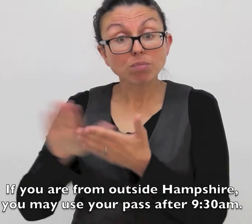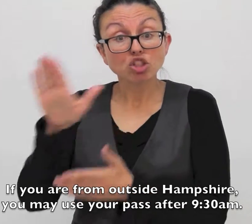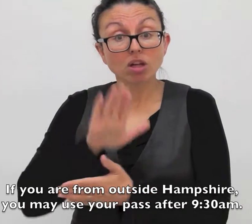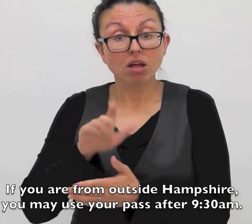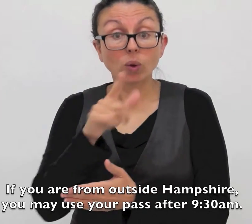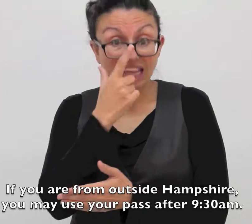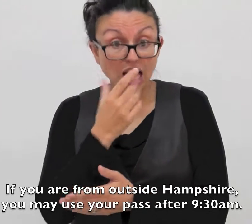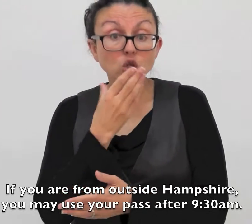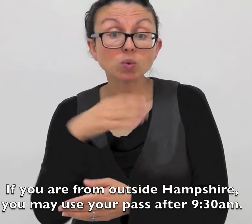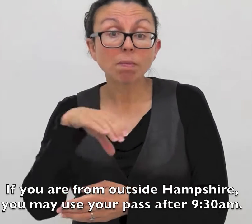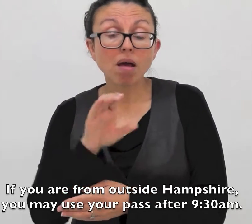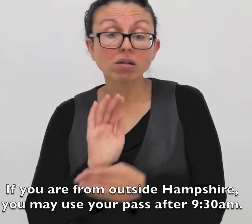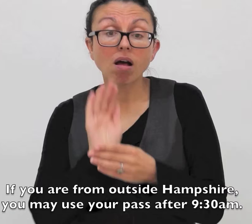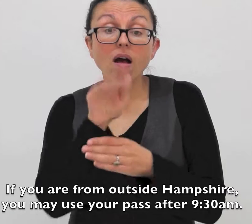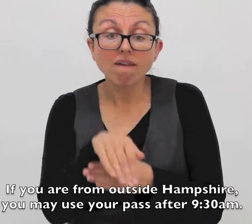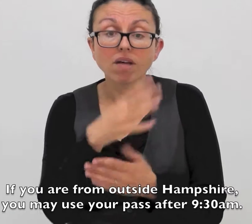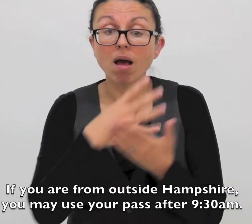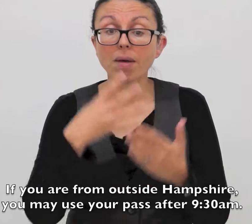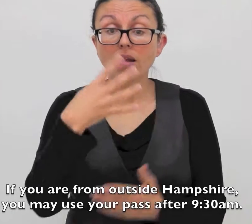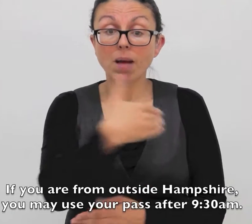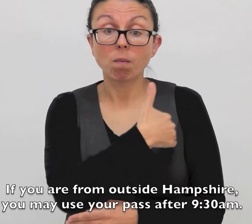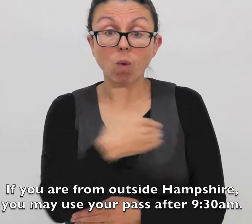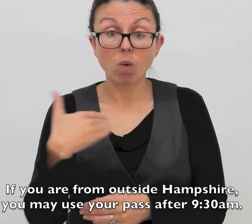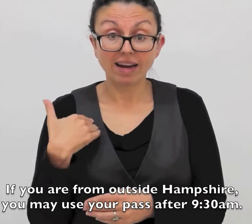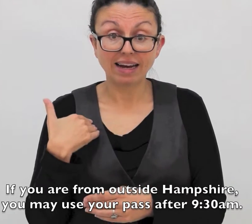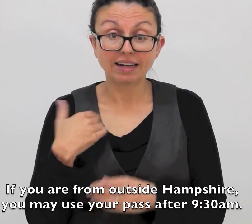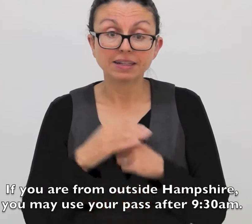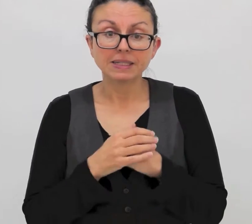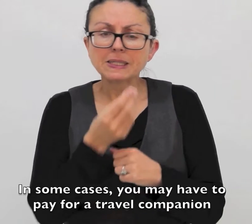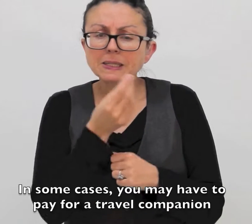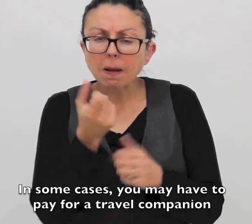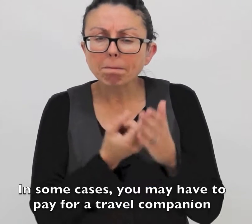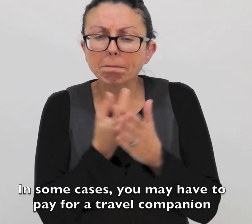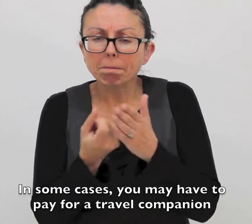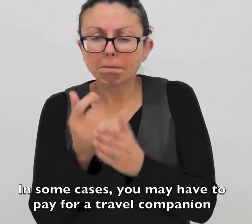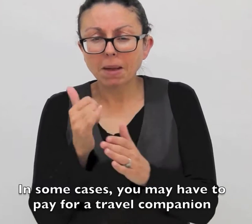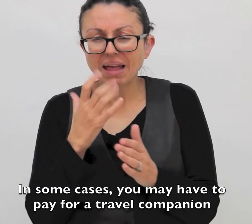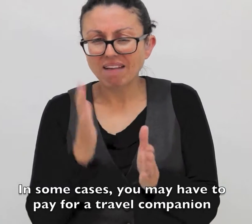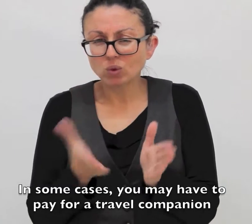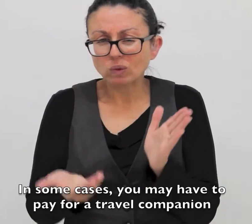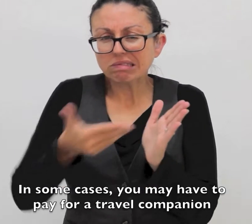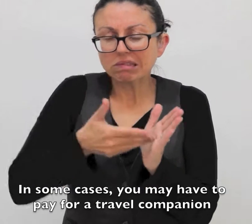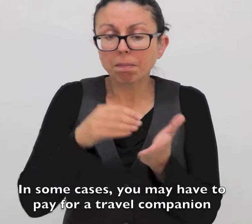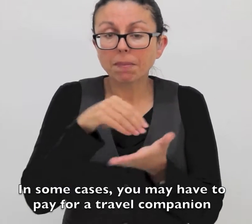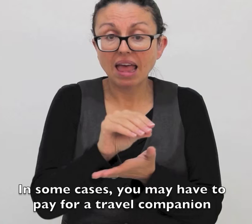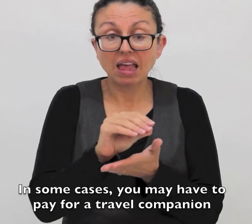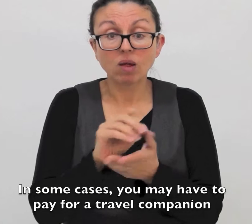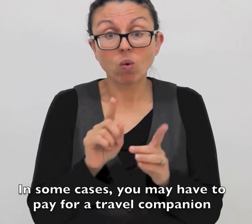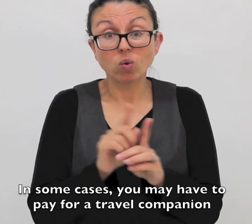this. If you are from outside Hampshire, you may use your pass after 9:30 in the morning. In some cases,